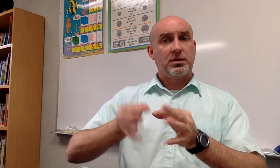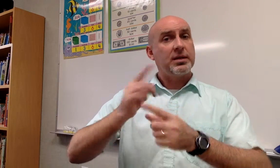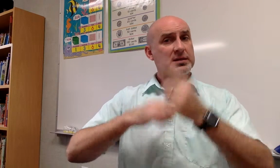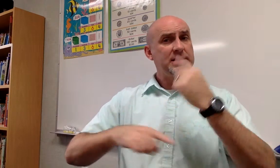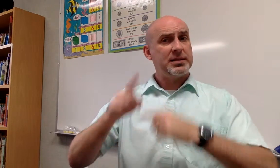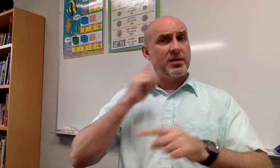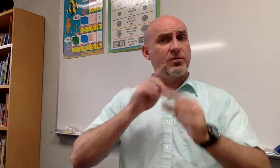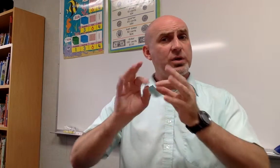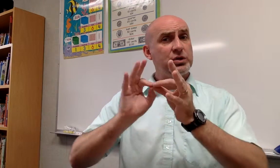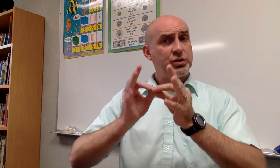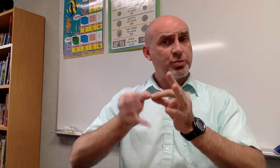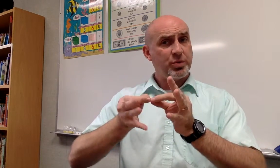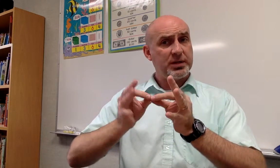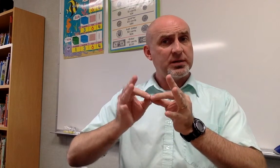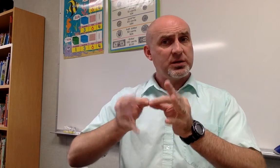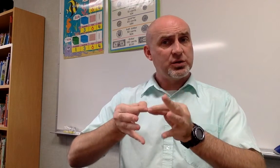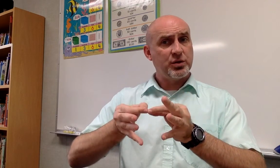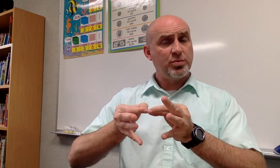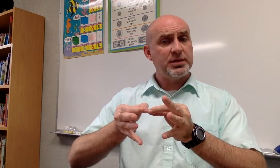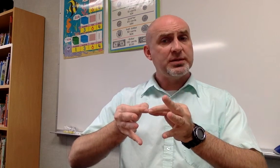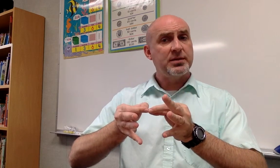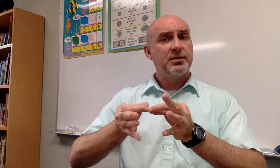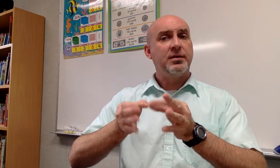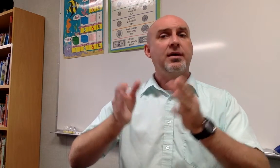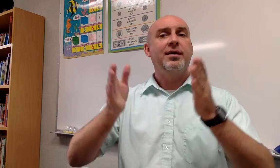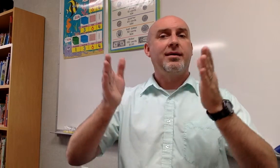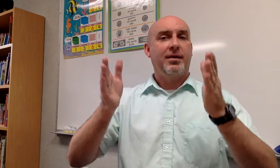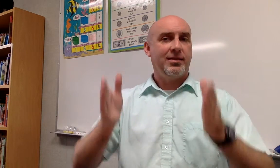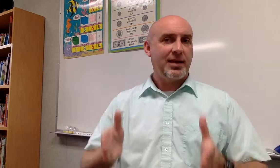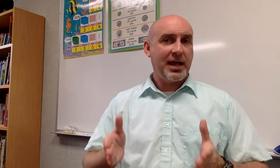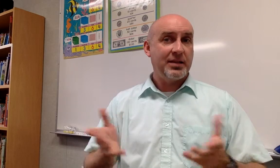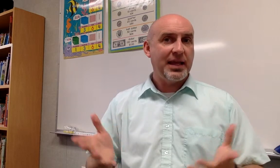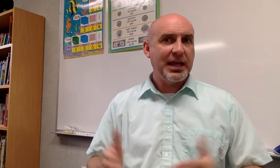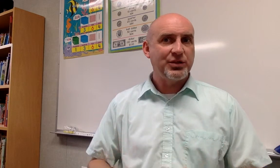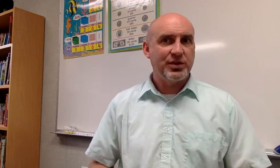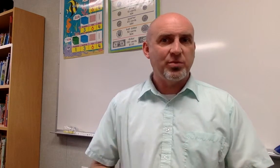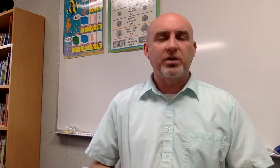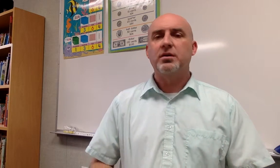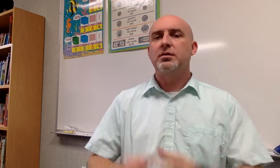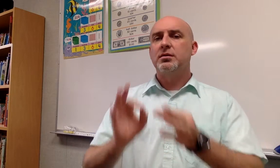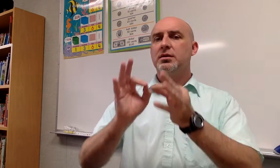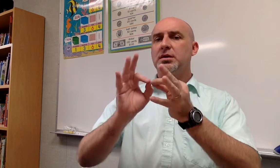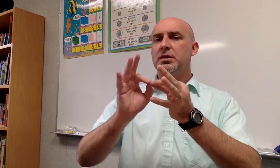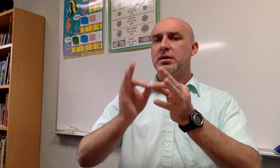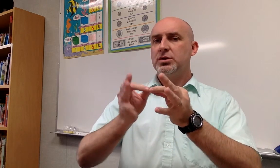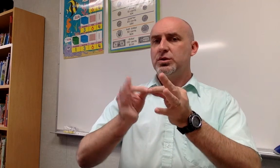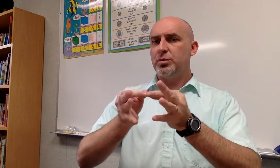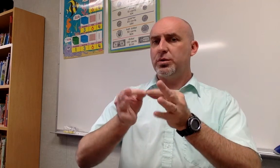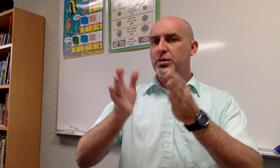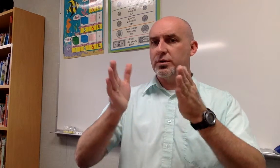That's the sign for interpret. Interpret, and then add the agent marker. Interpreter,